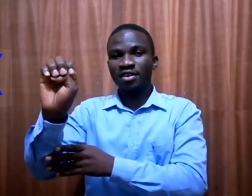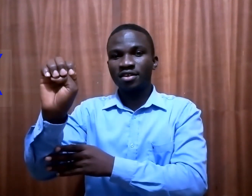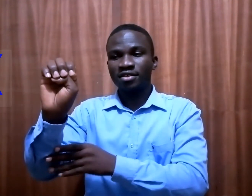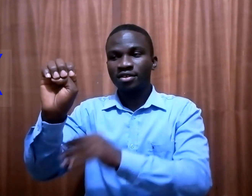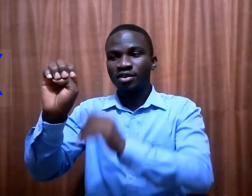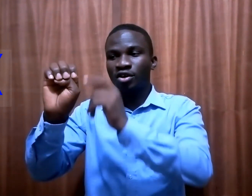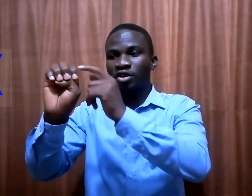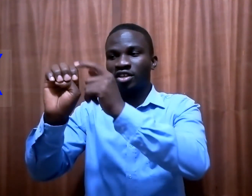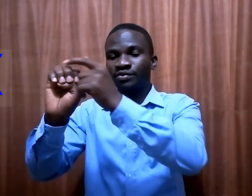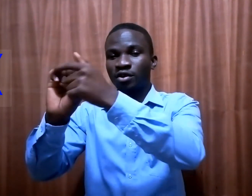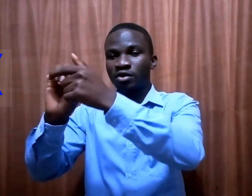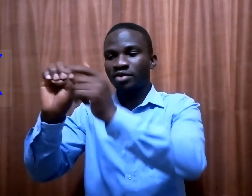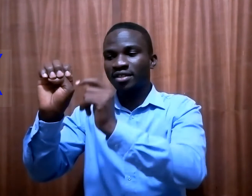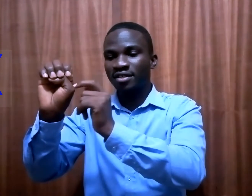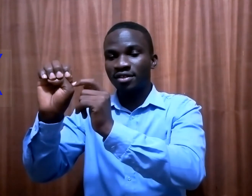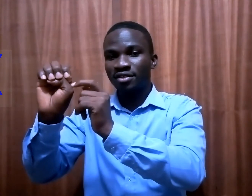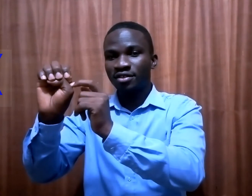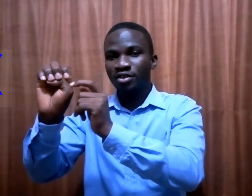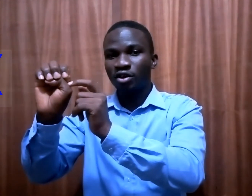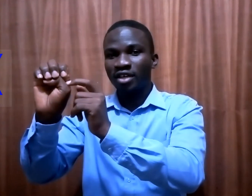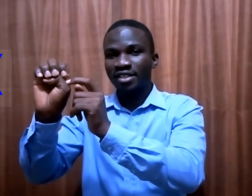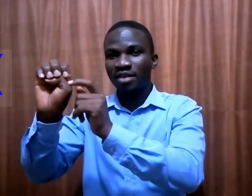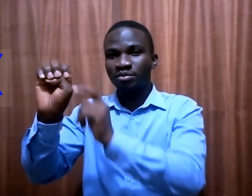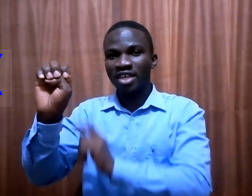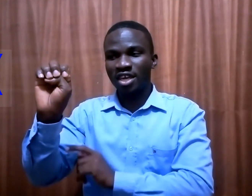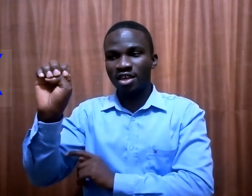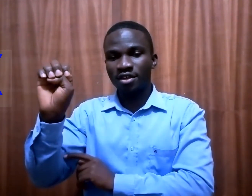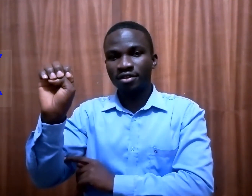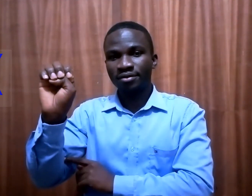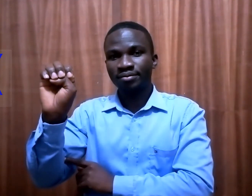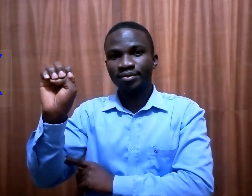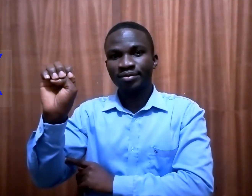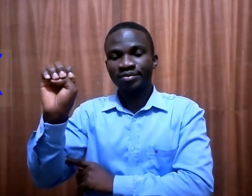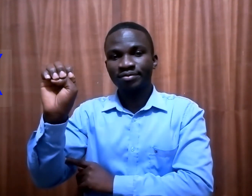E. All the four resting on the tongue. E.